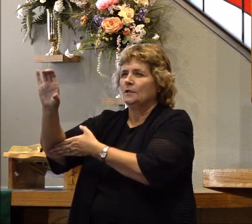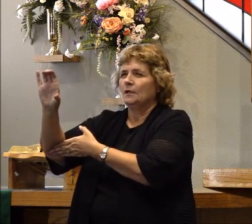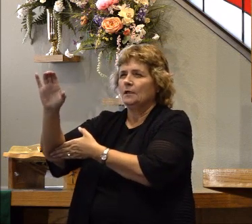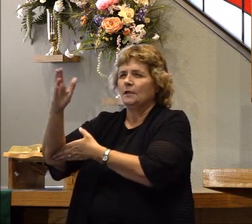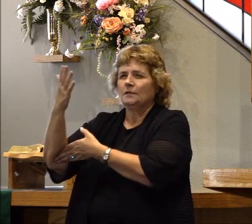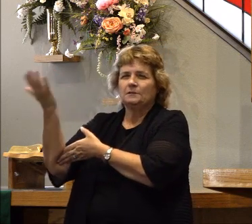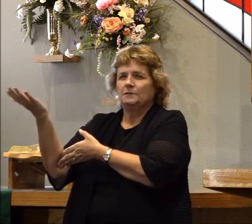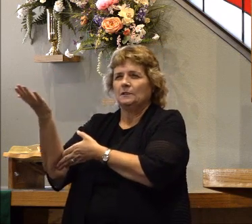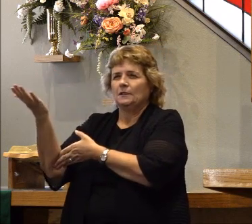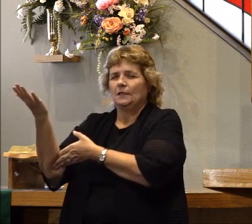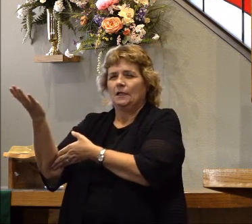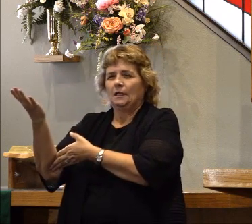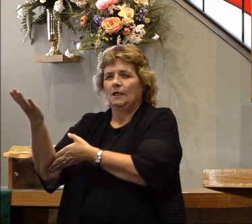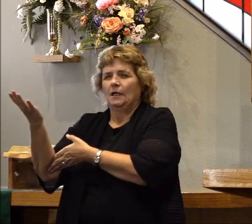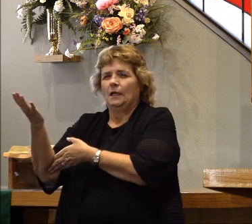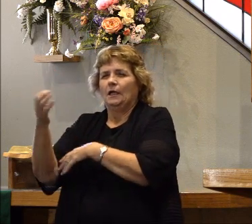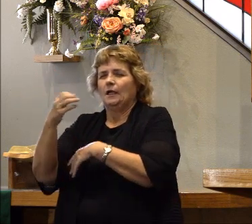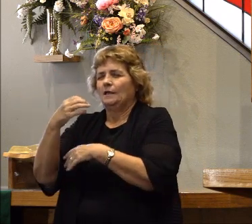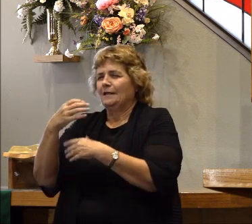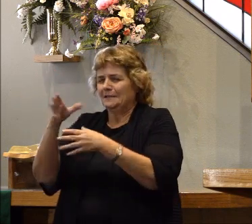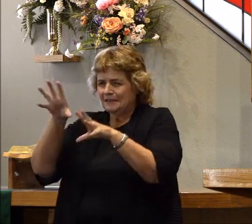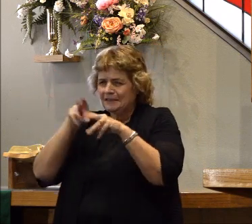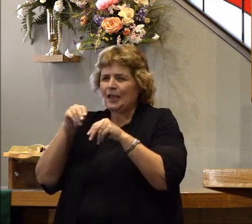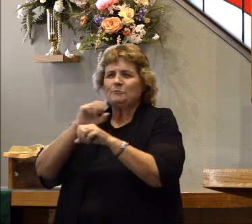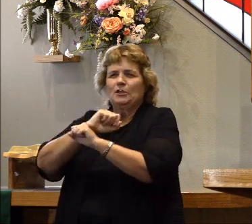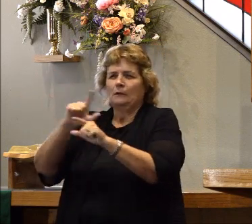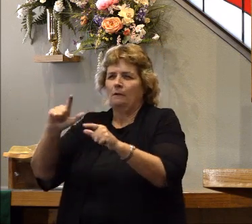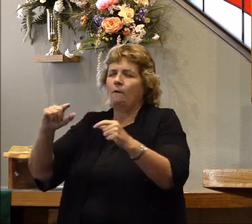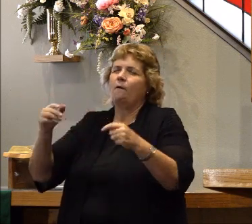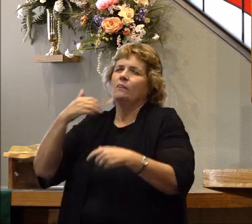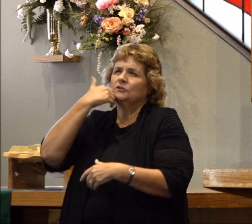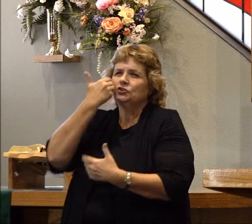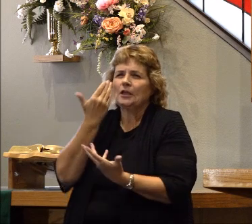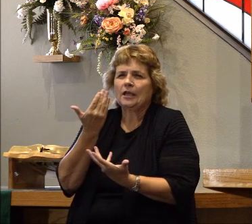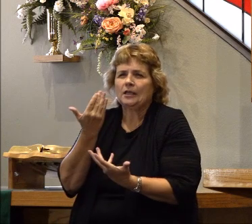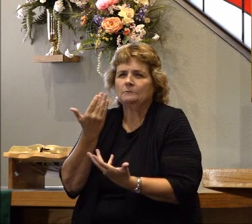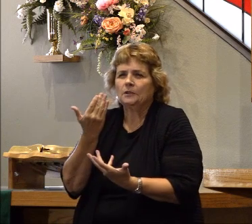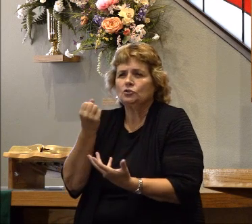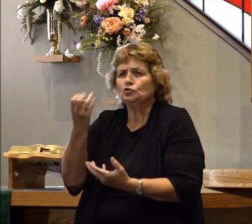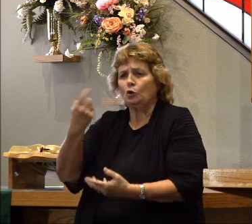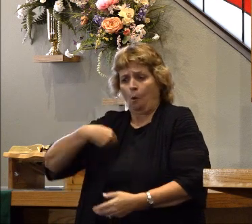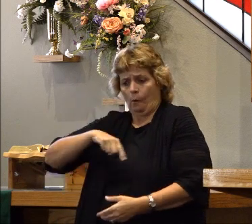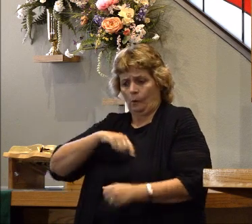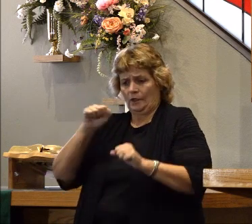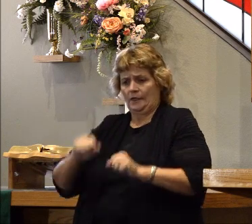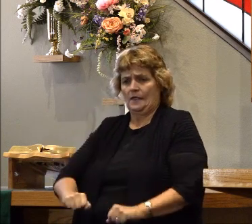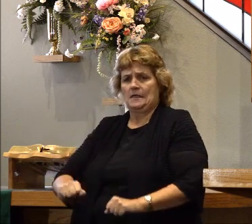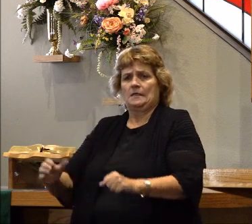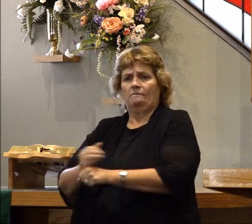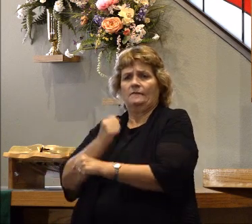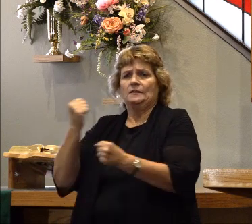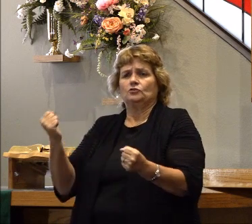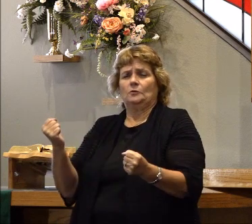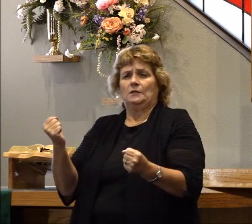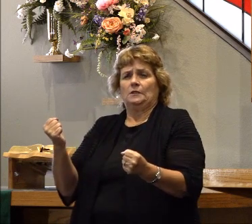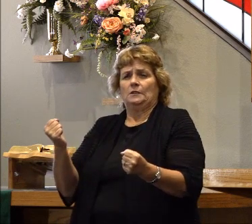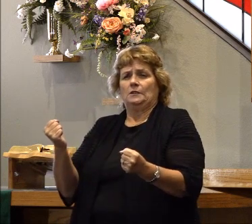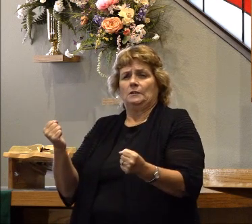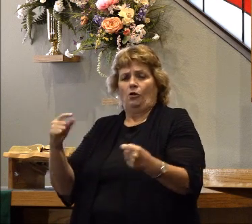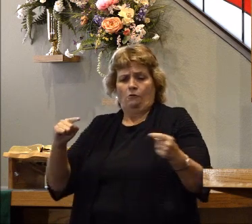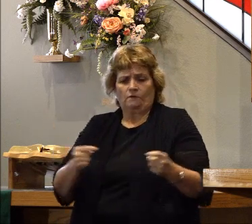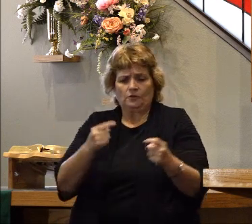might taste the victory over sin and death. His submission